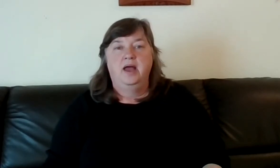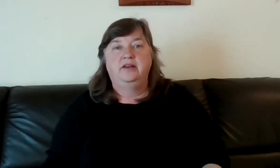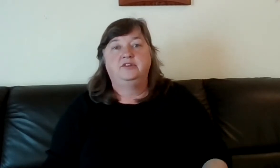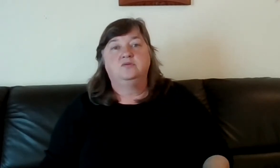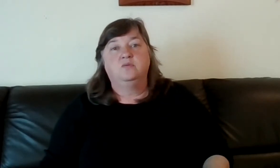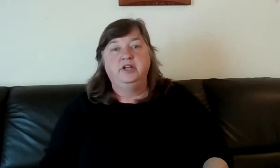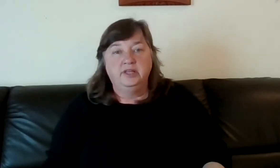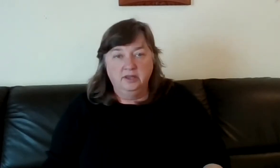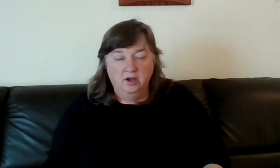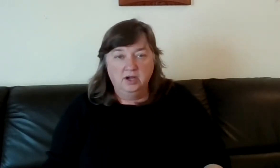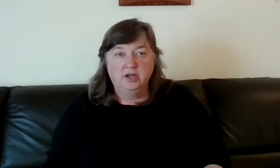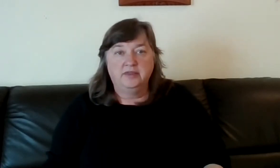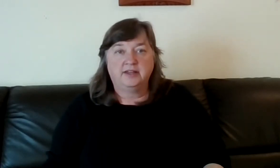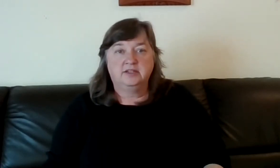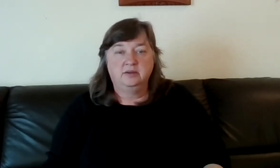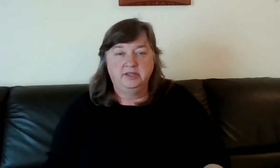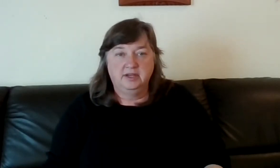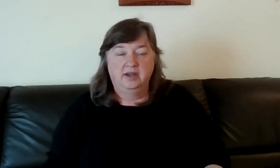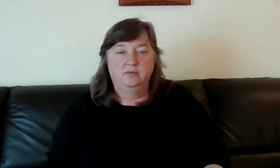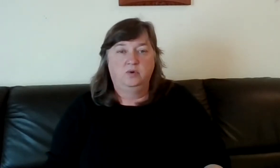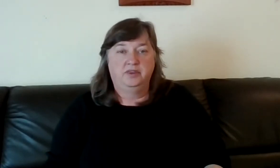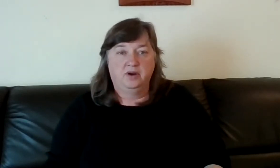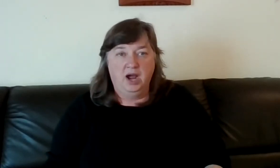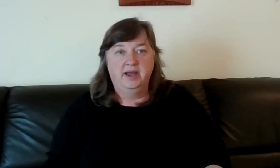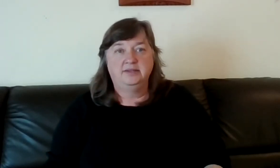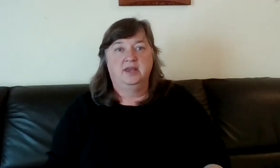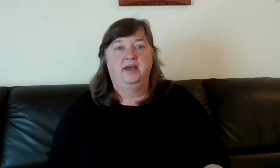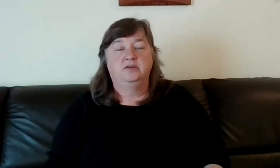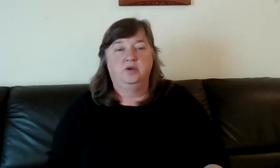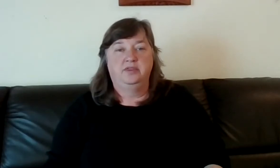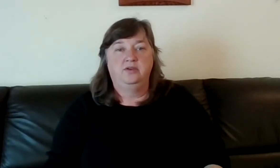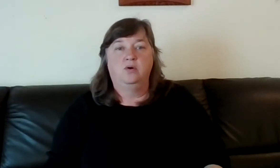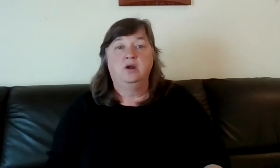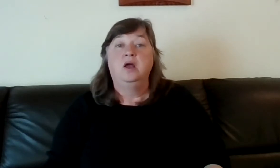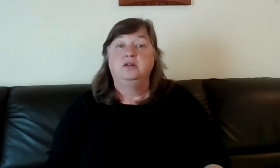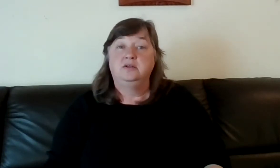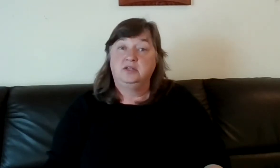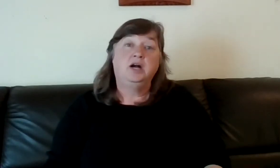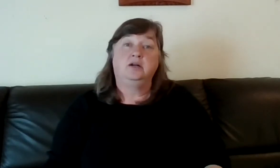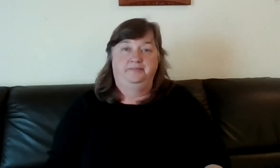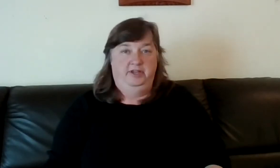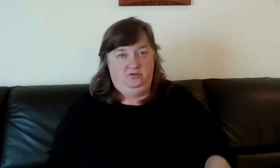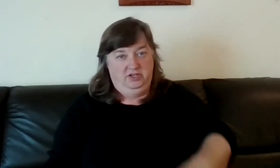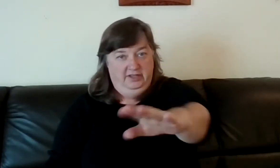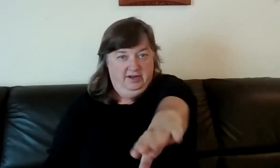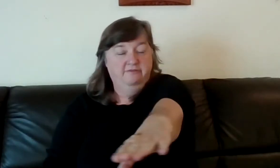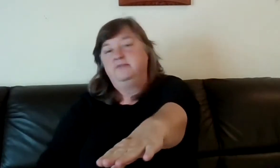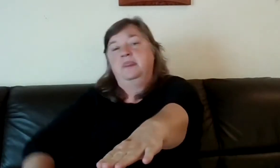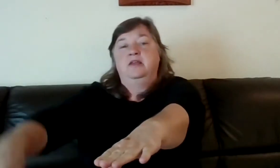And if it's really long, that's going to be done with your eyes and with your tongue, interestingly enough.